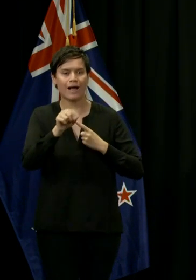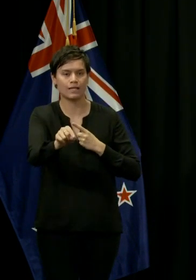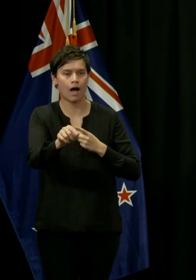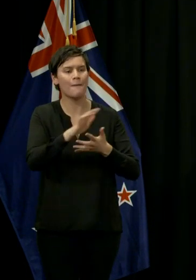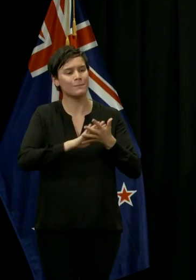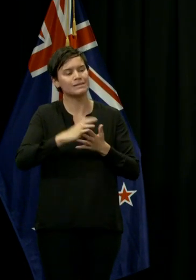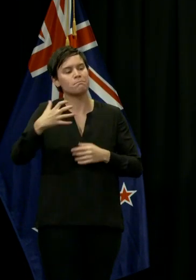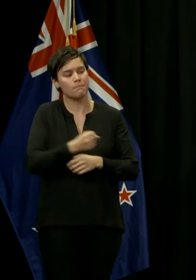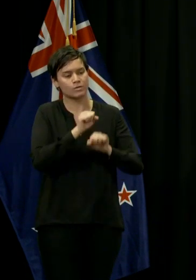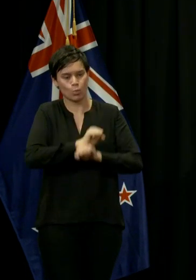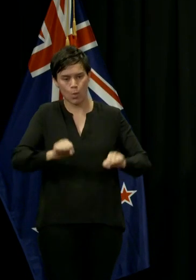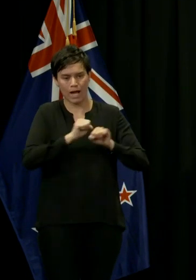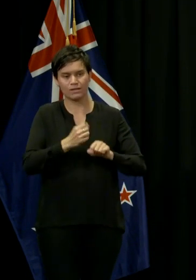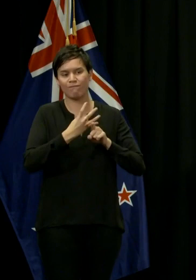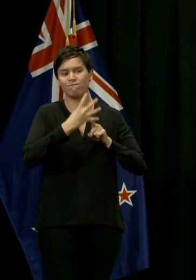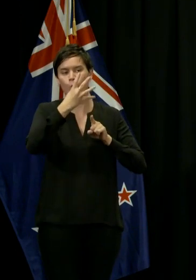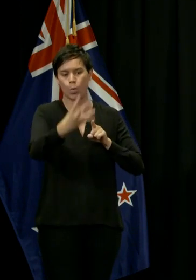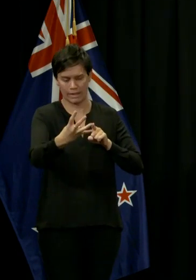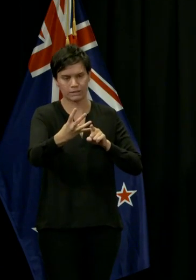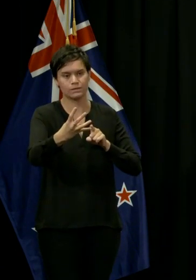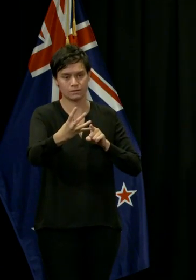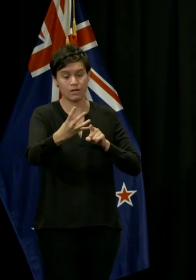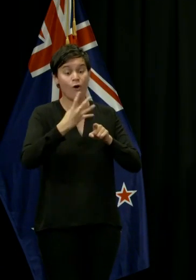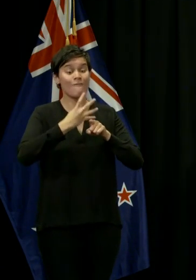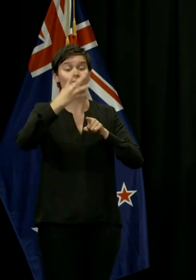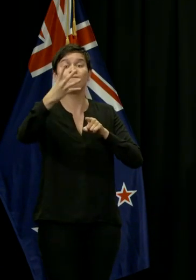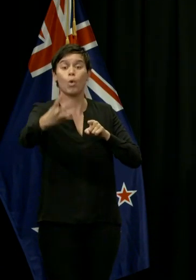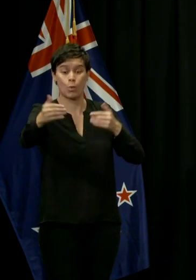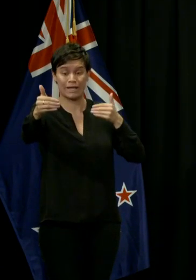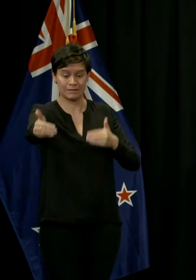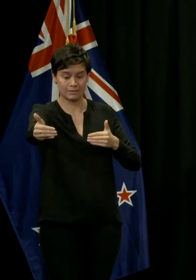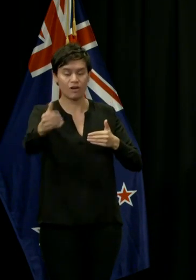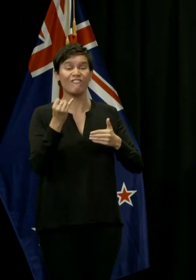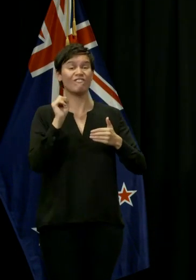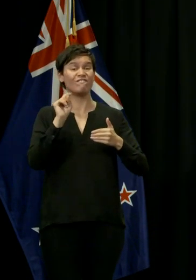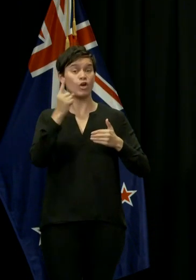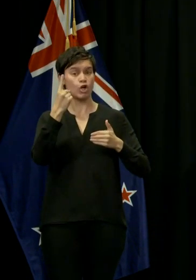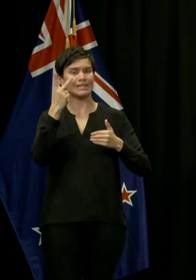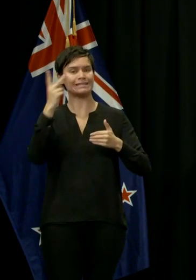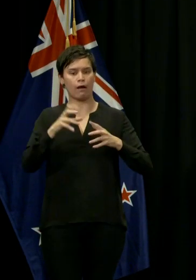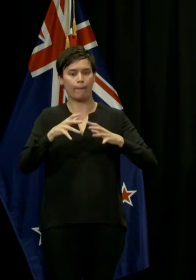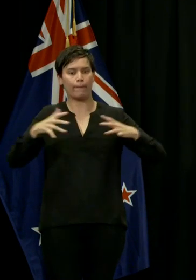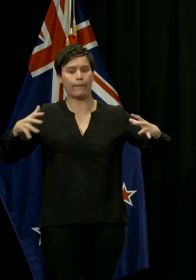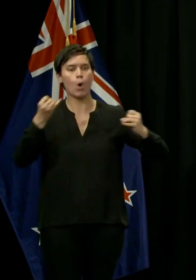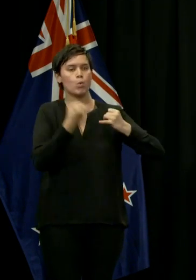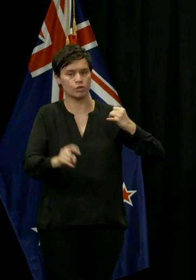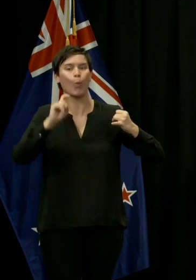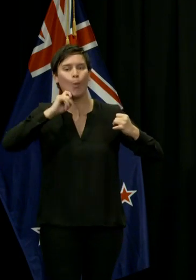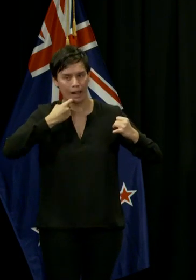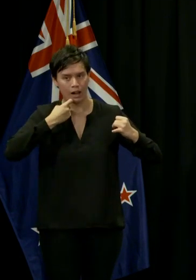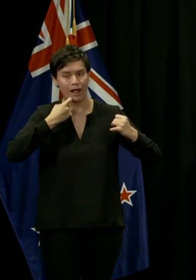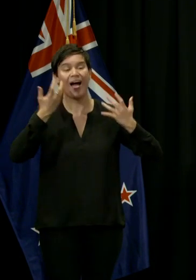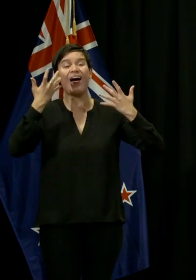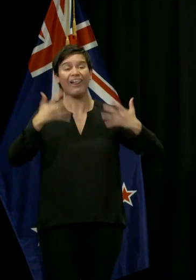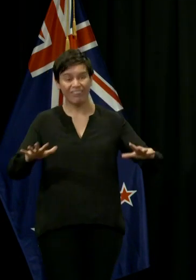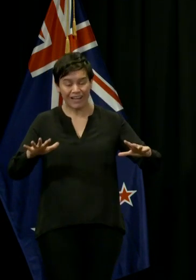that 4-week period, the hope is that we see that then start turning around. But no, I am not. I am